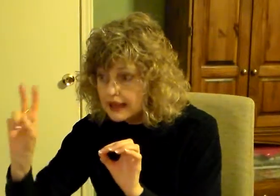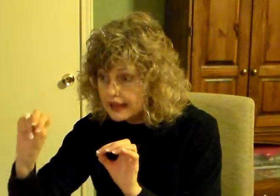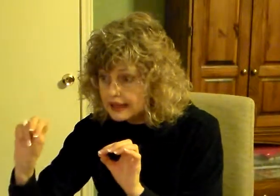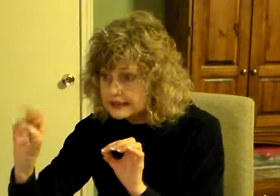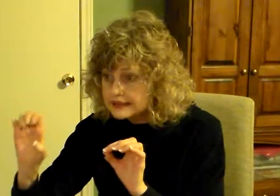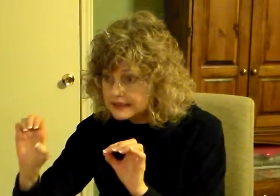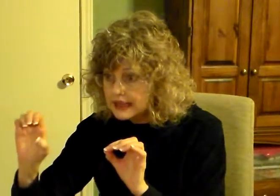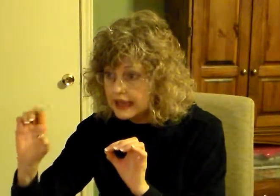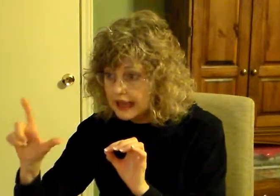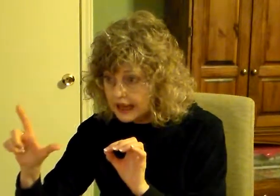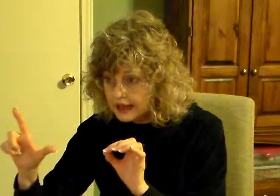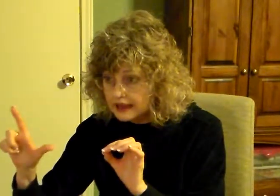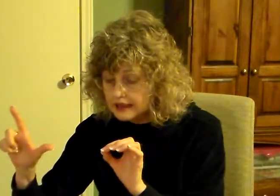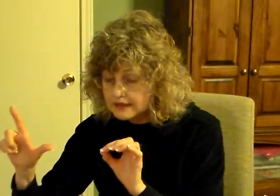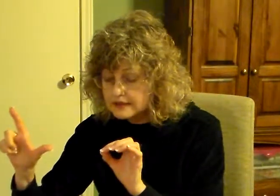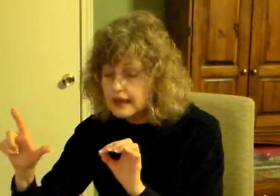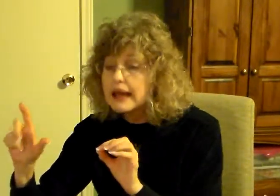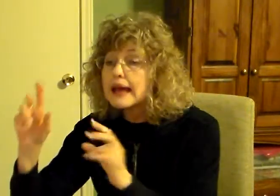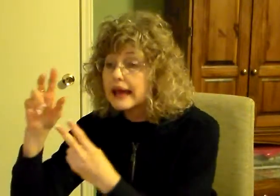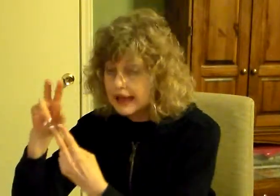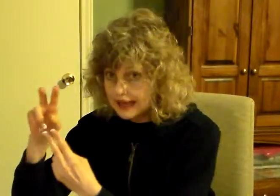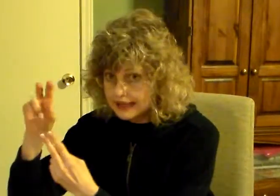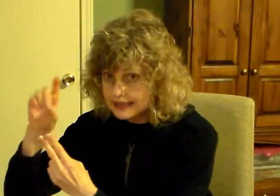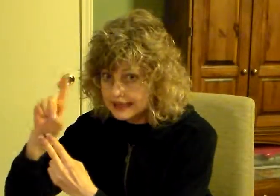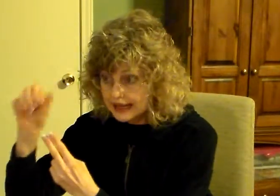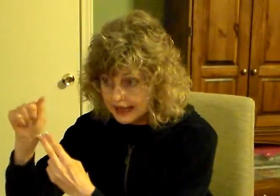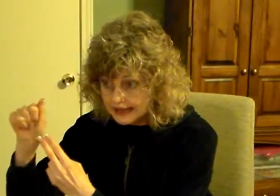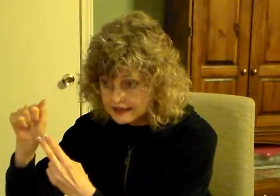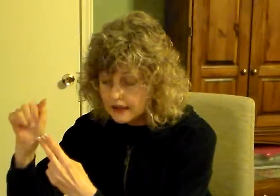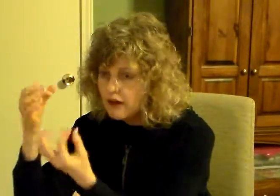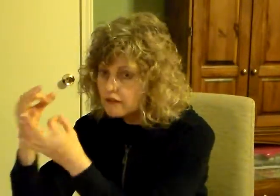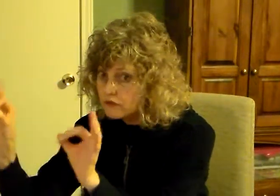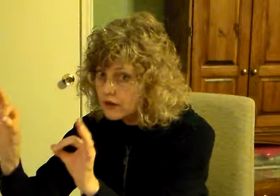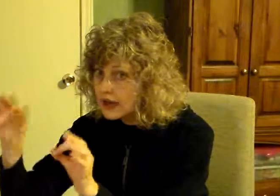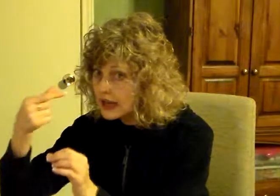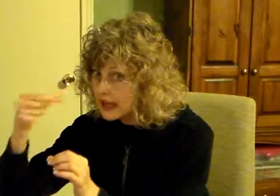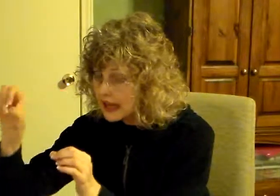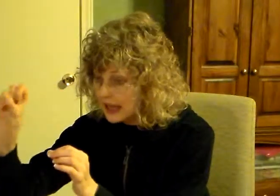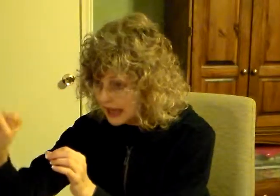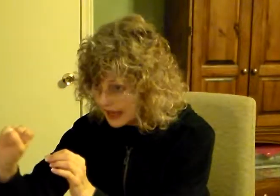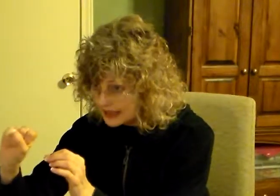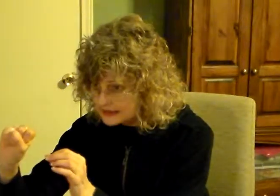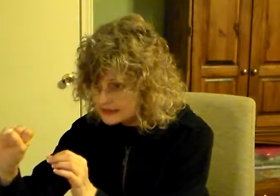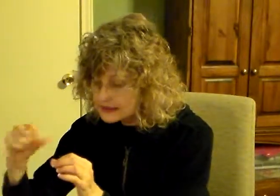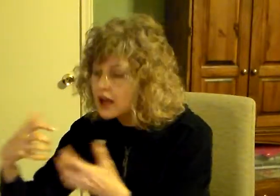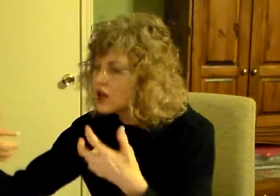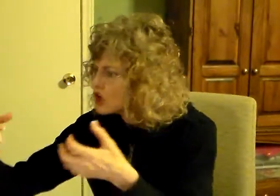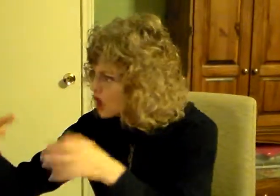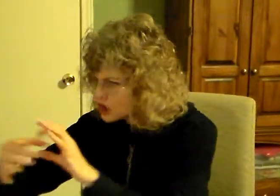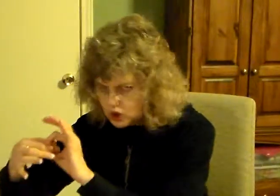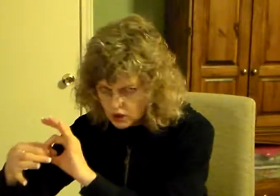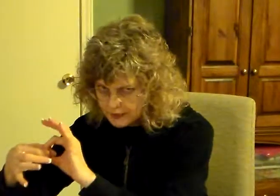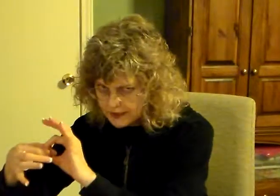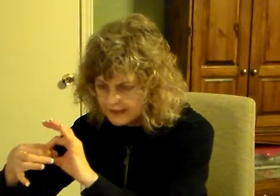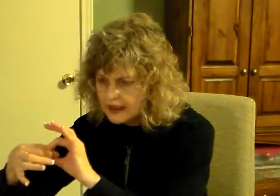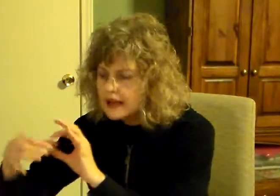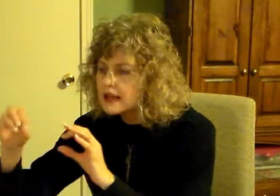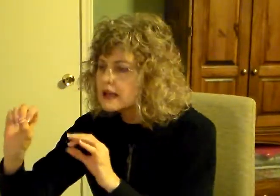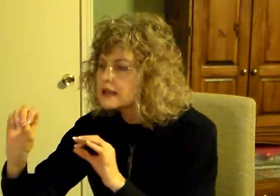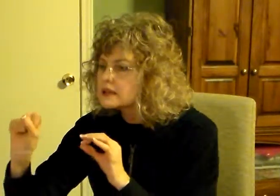is diatomic as a free elemental gas, but not diatomic in the compound sodium chloride. In the second case, you